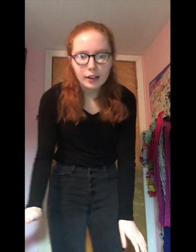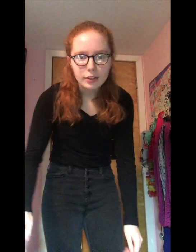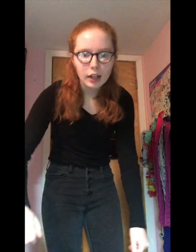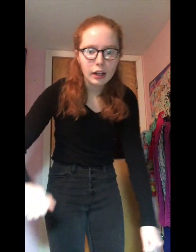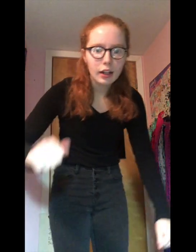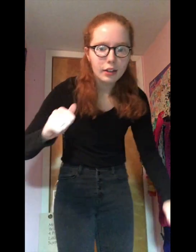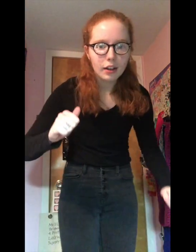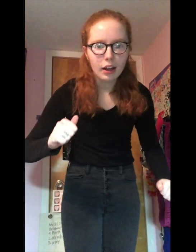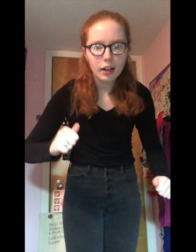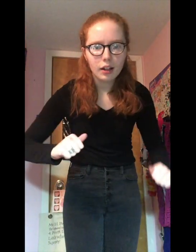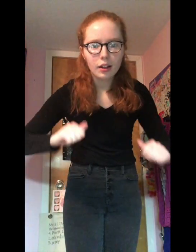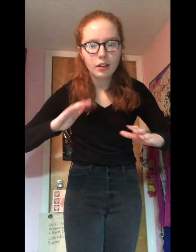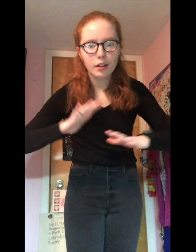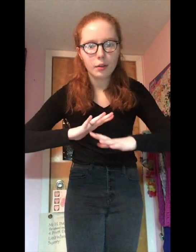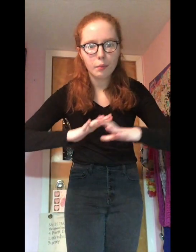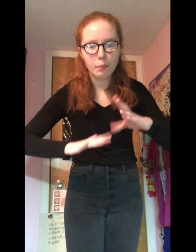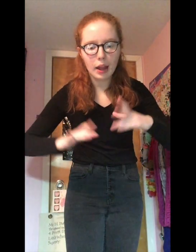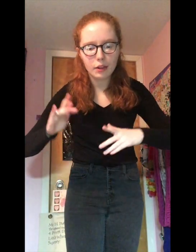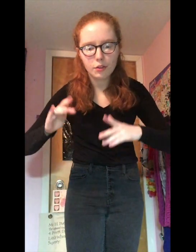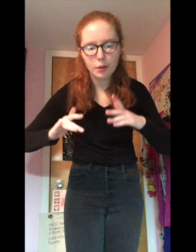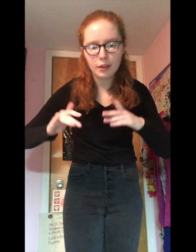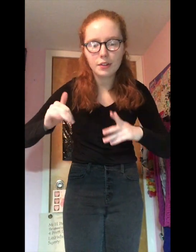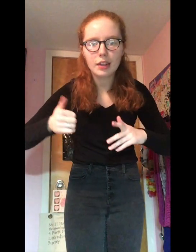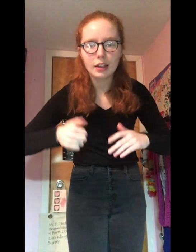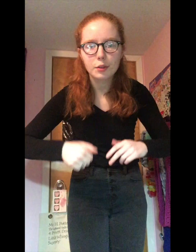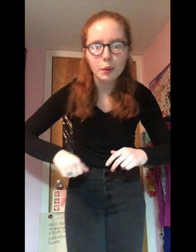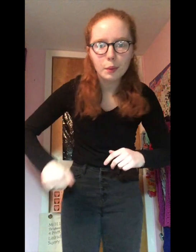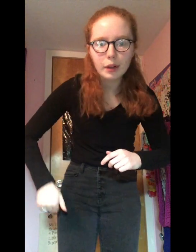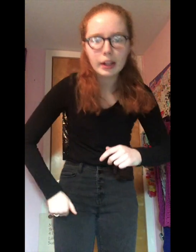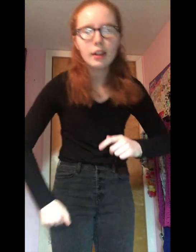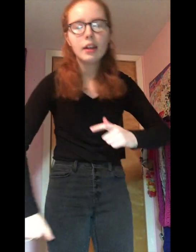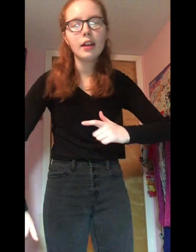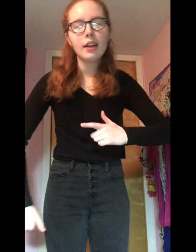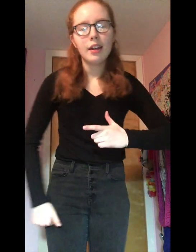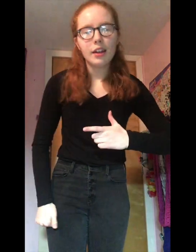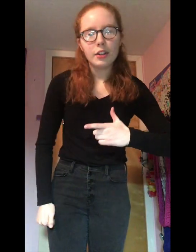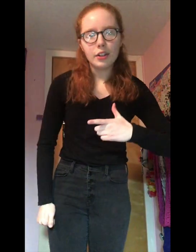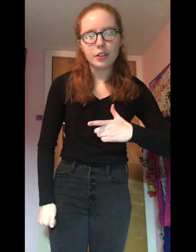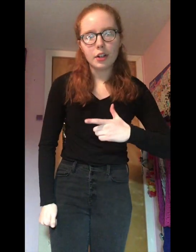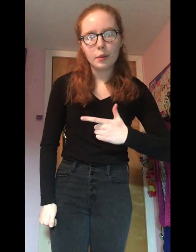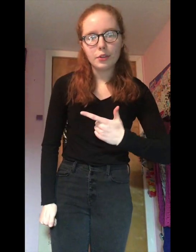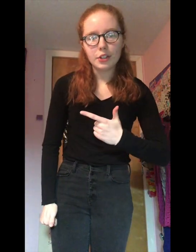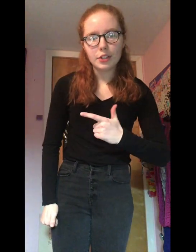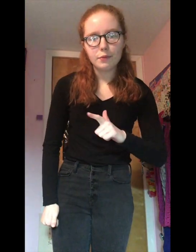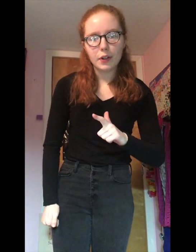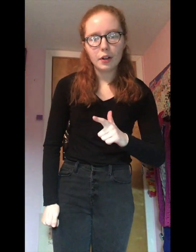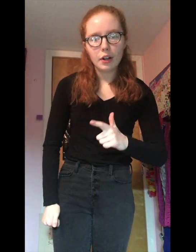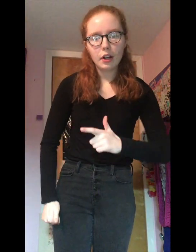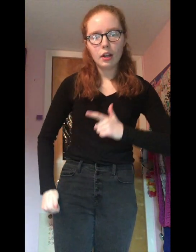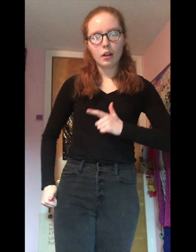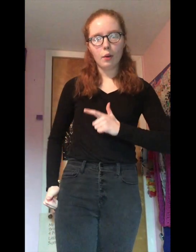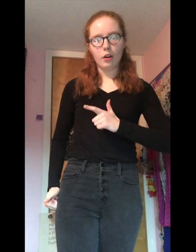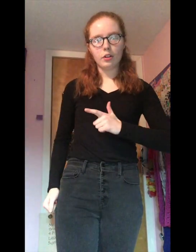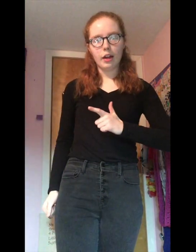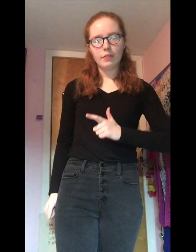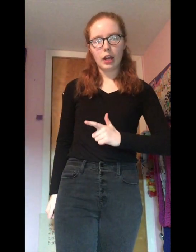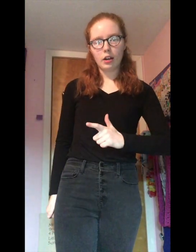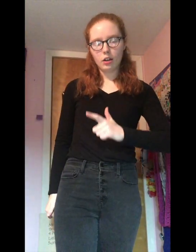complicated sign. It's got hands doing different things, but we'll get it. So you're going to start with just finger gun on your left hand,